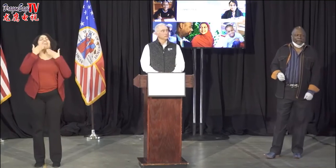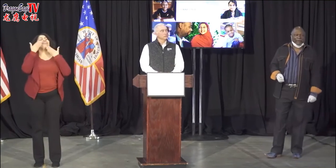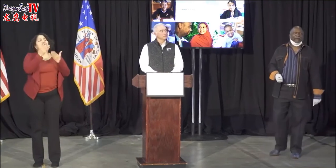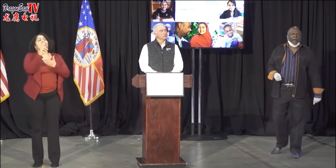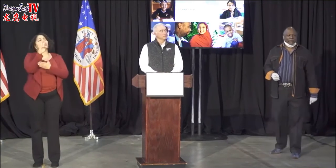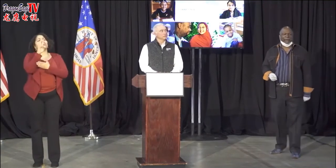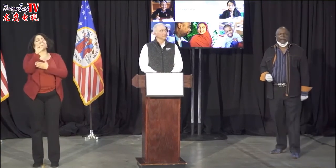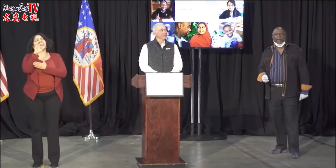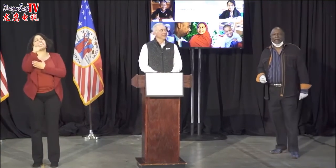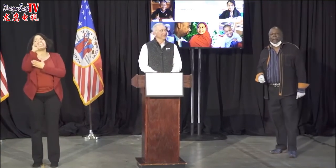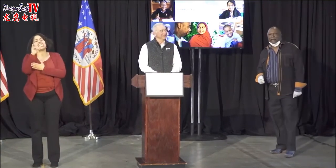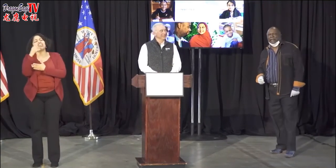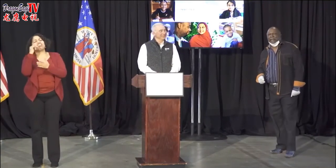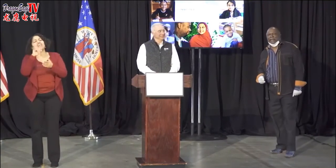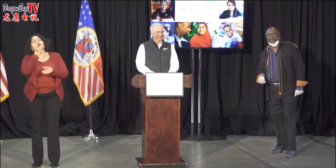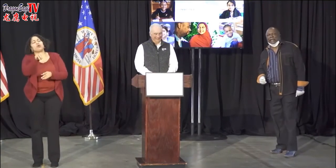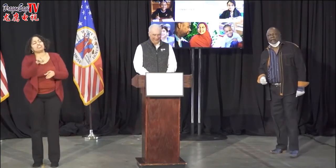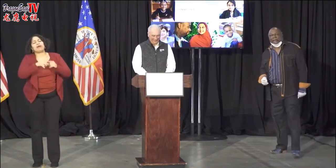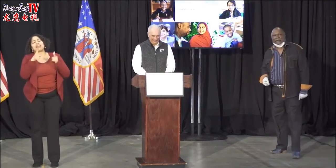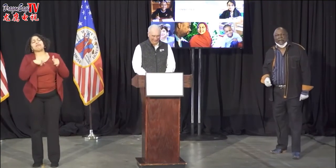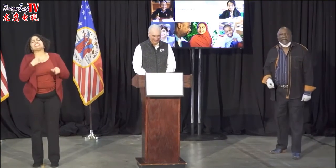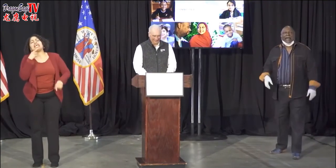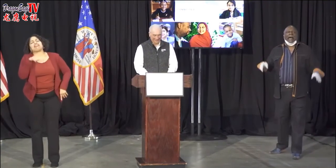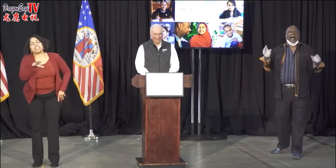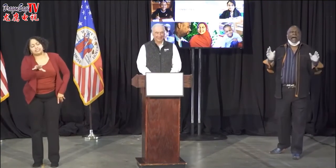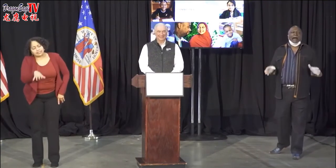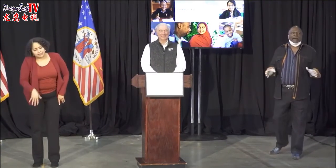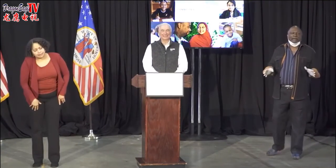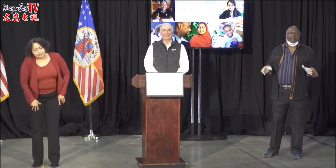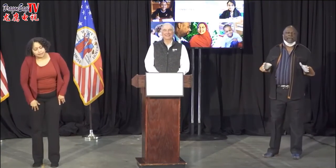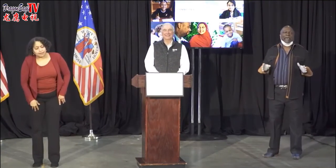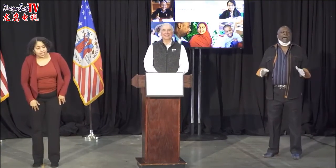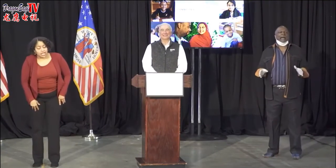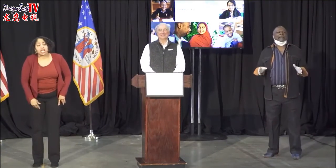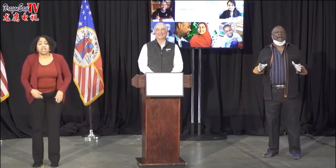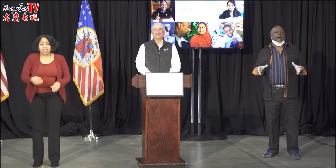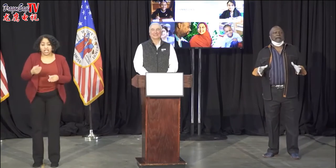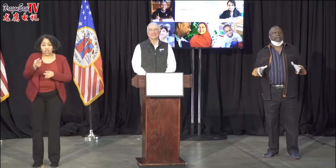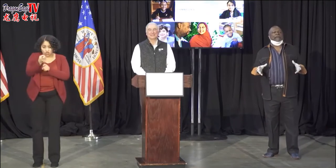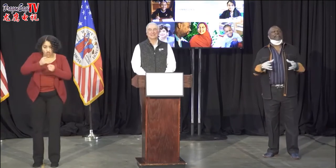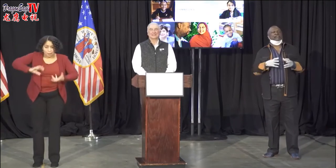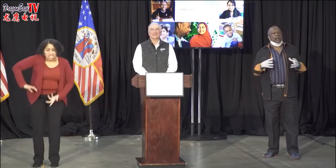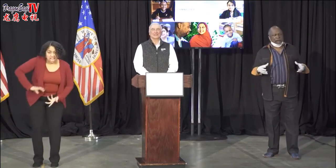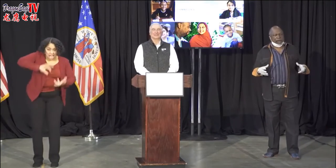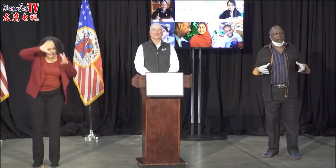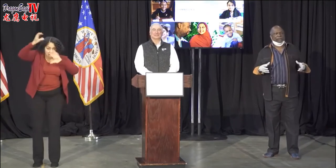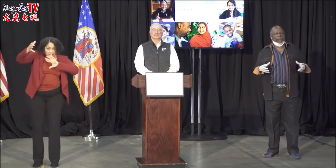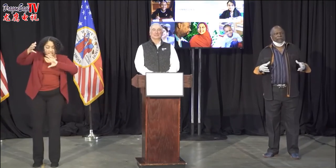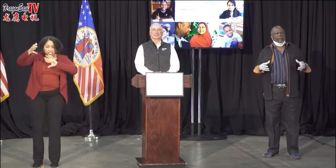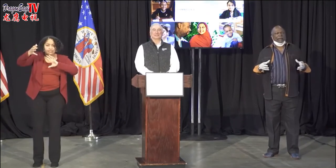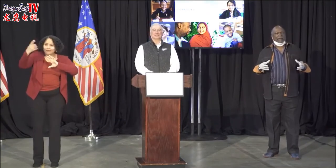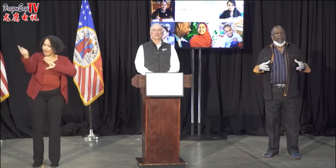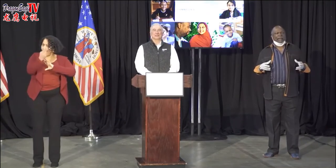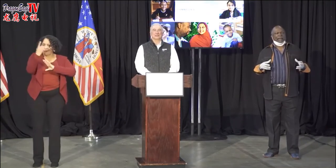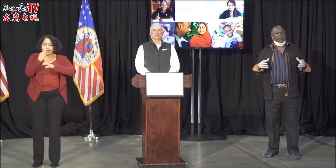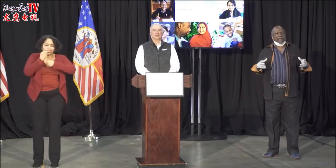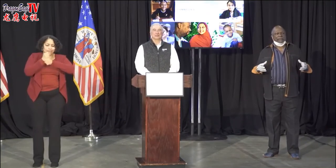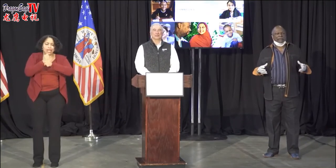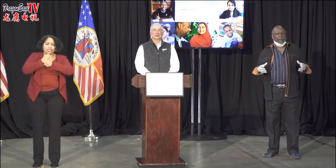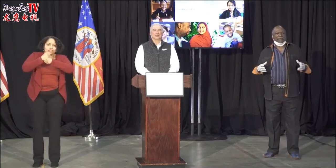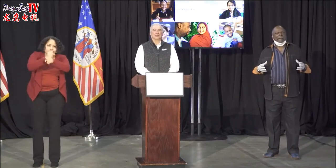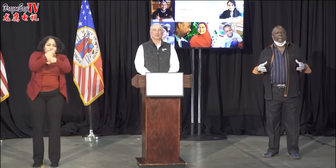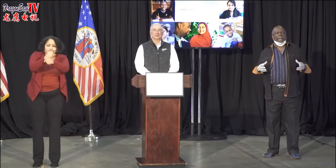Thank you, Vicki, for that question. But let me just say this. Out of chaos comes construction